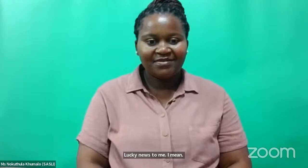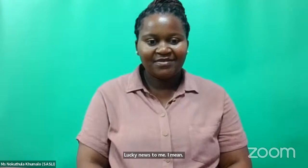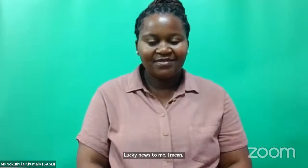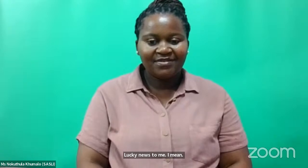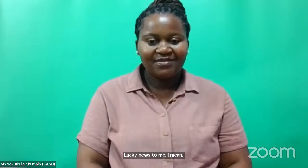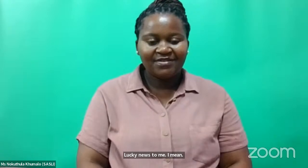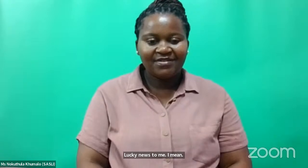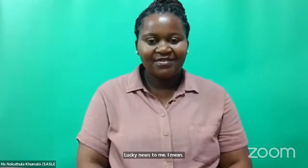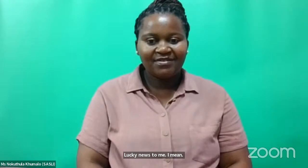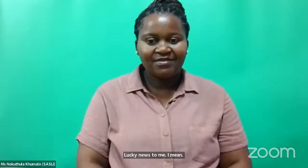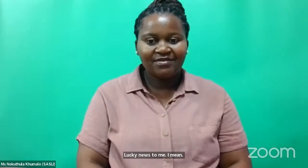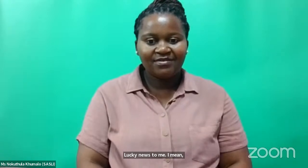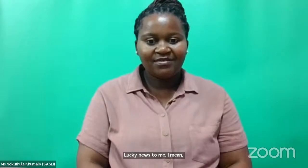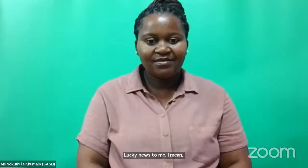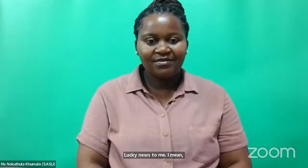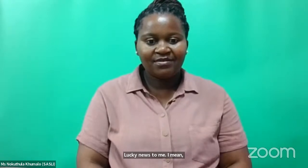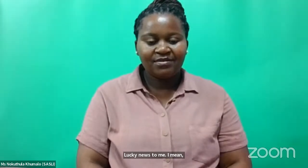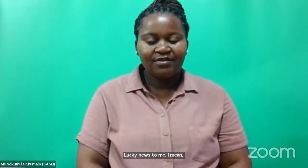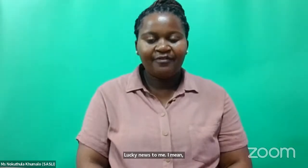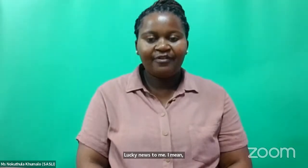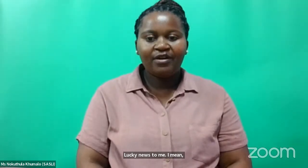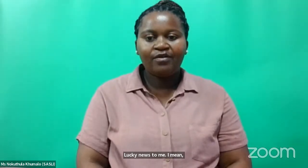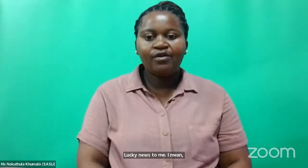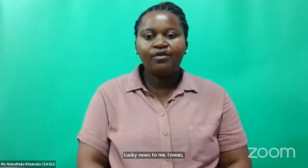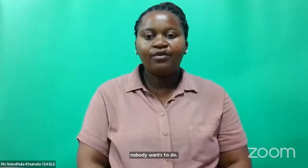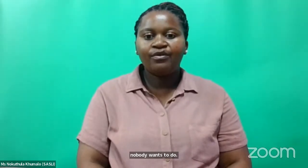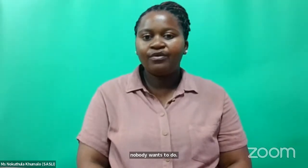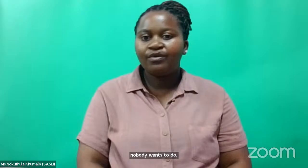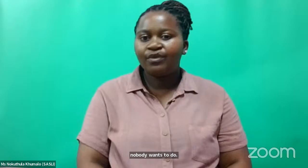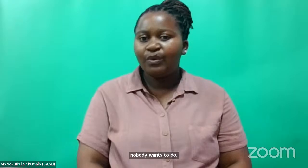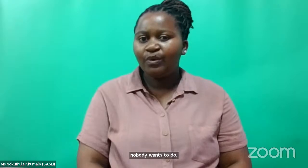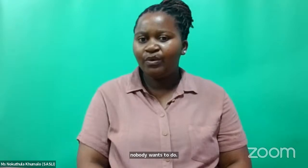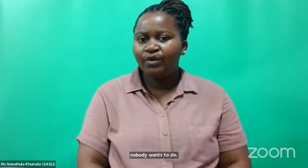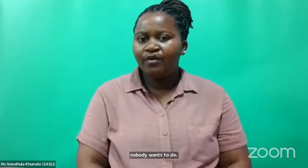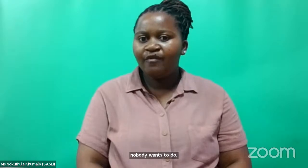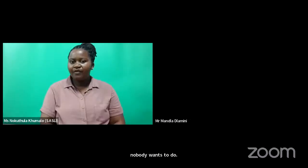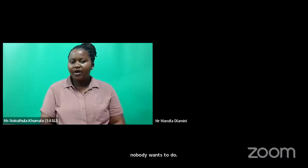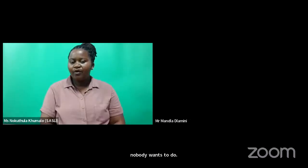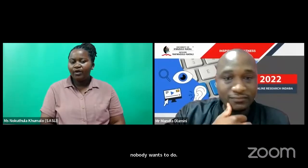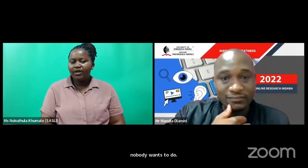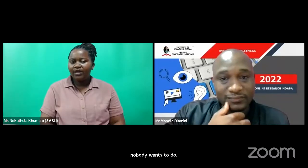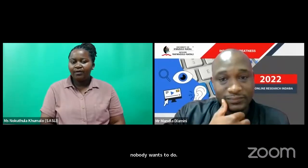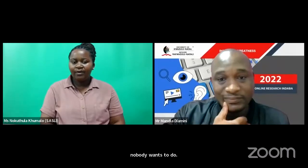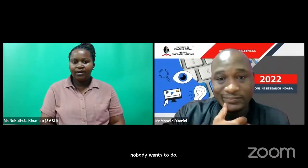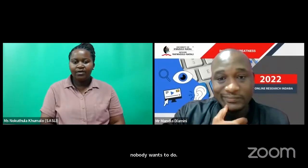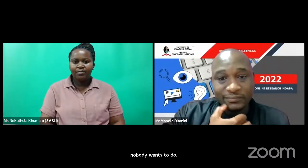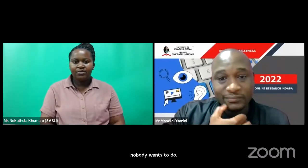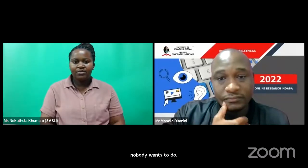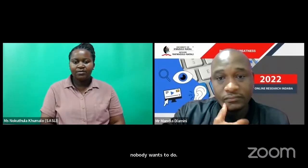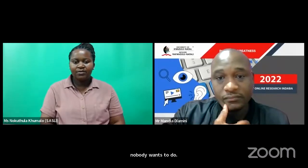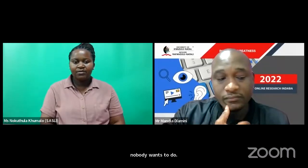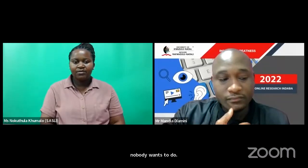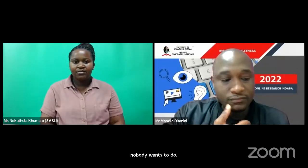What do you want to do? Open your email.